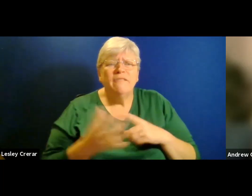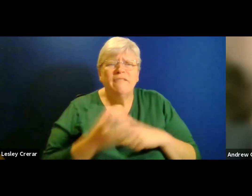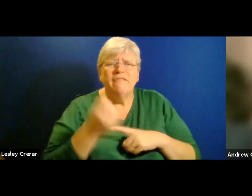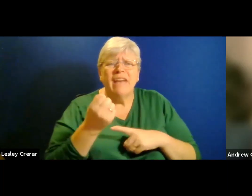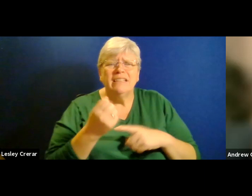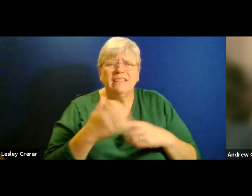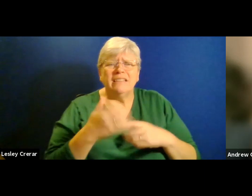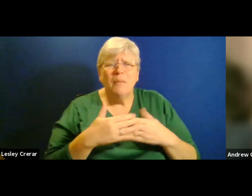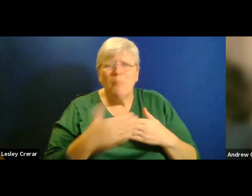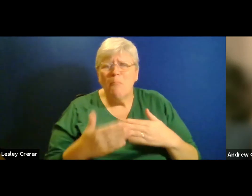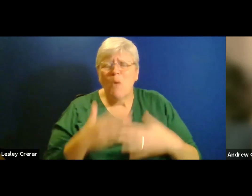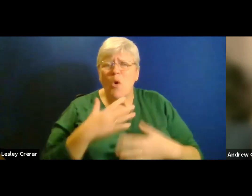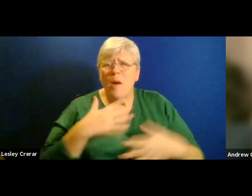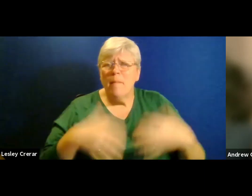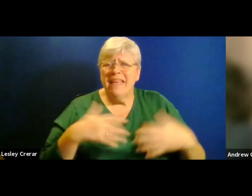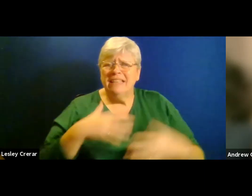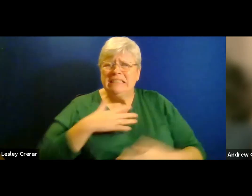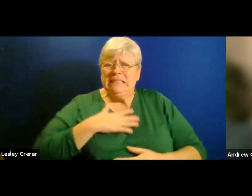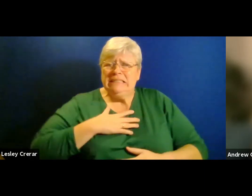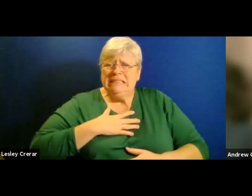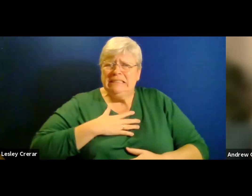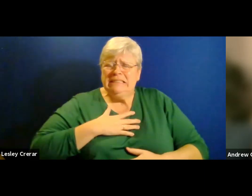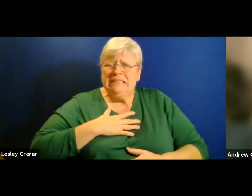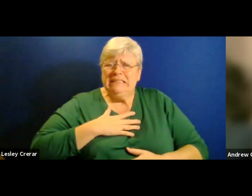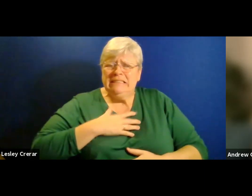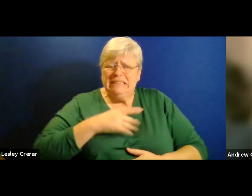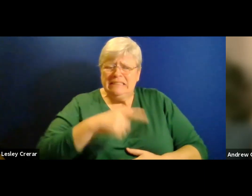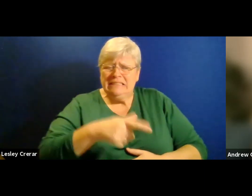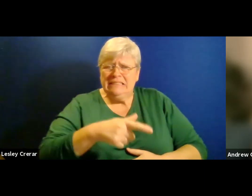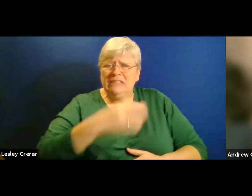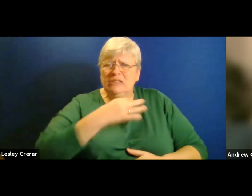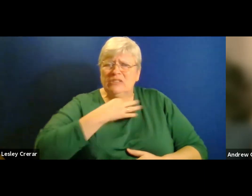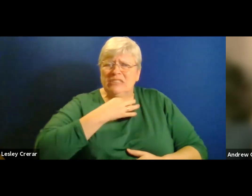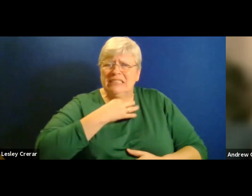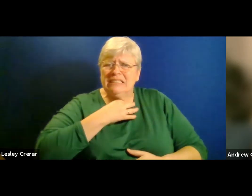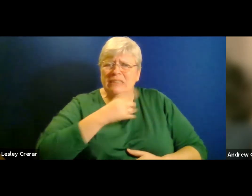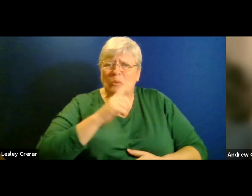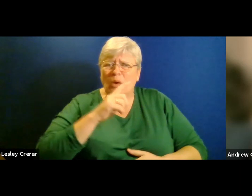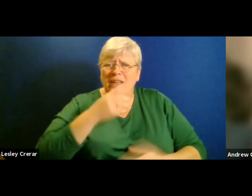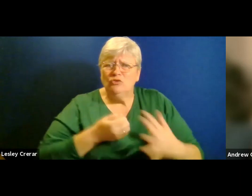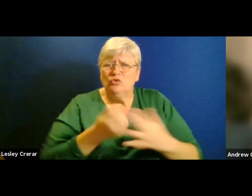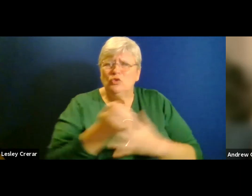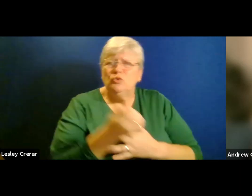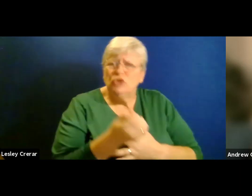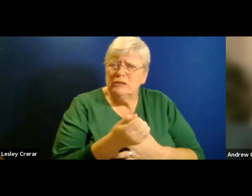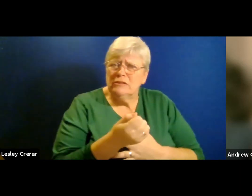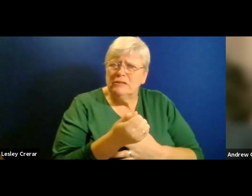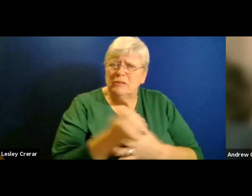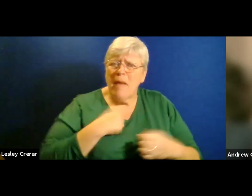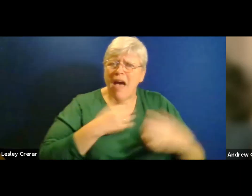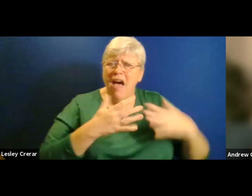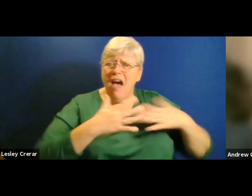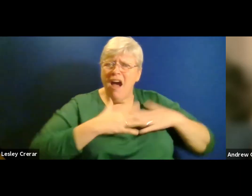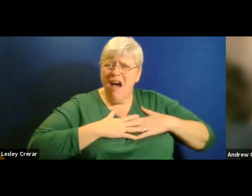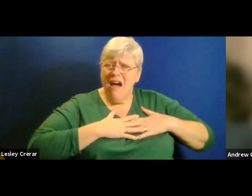pain. She hesitated. Was this a line? Was this definitely an intrusion into the heart of another? Did the